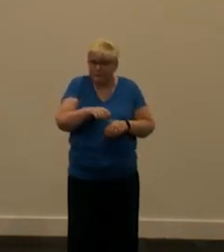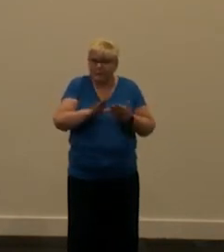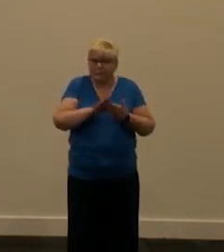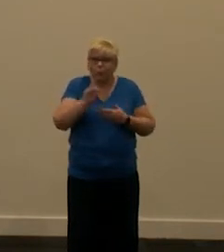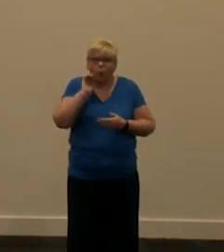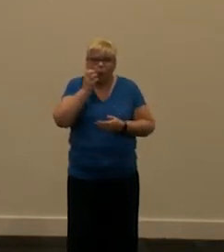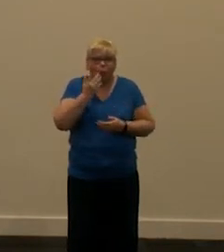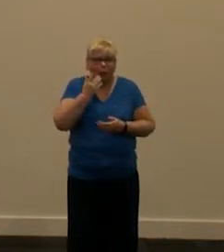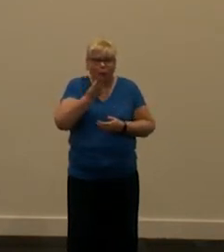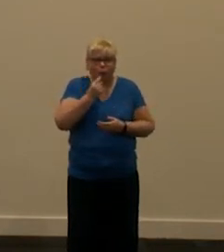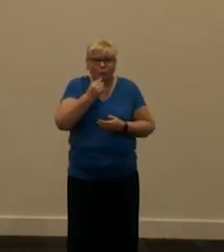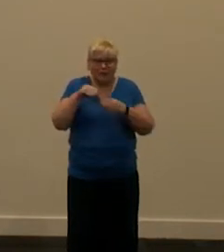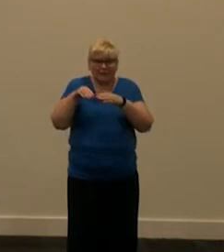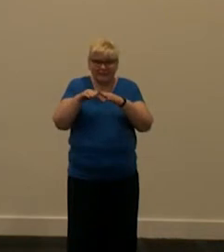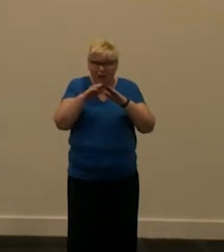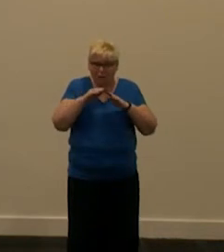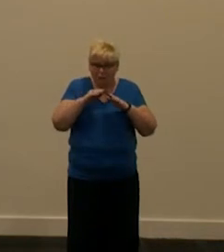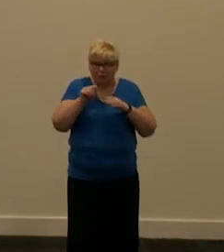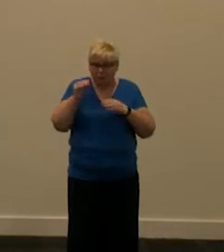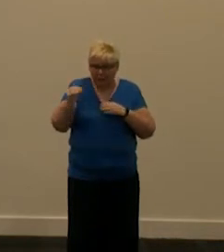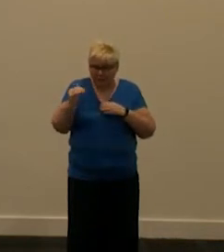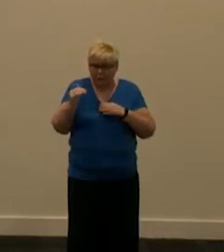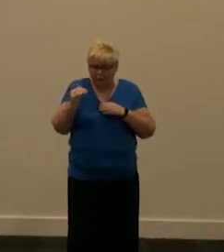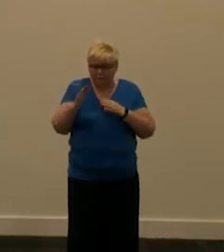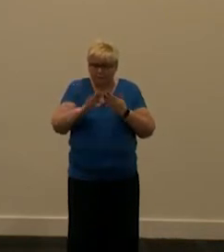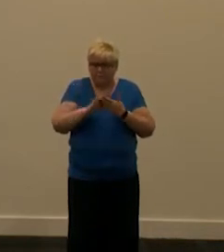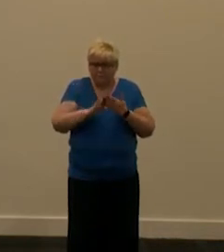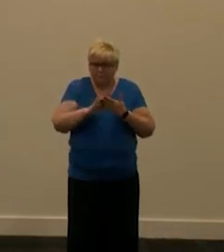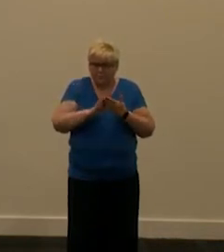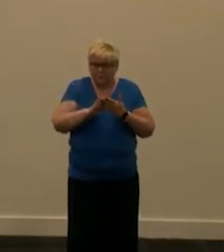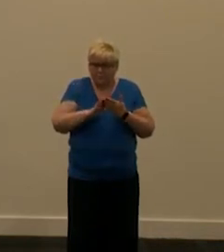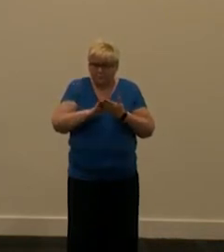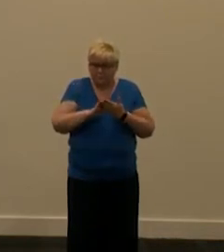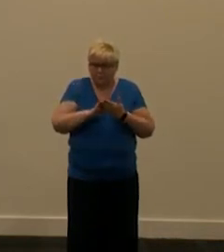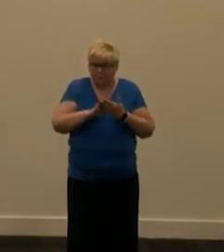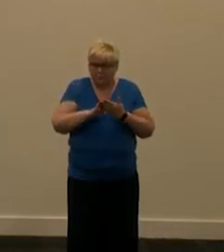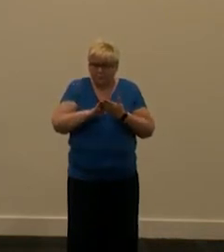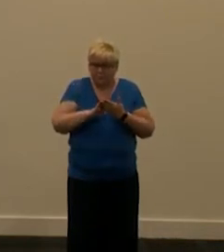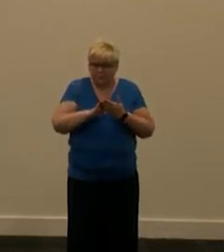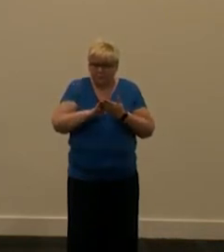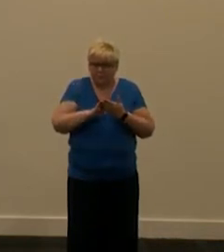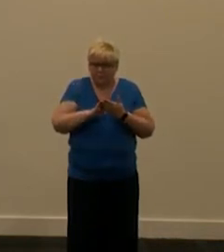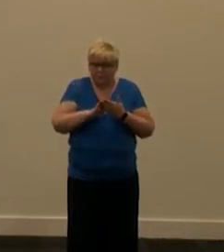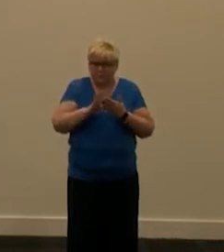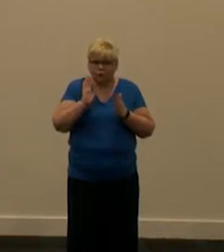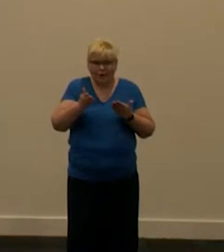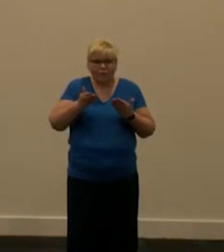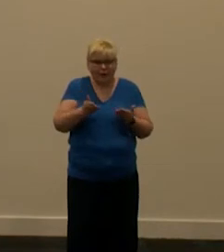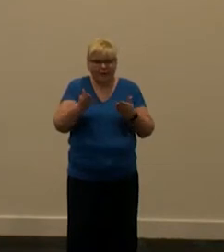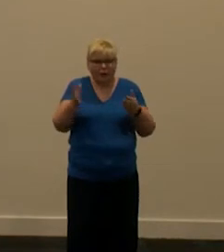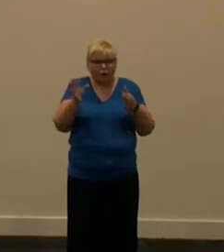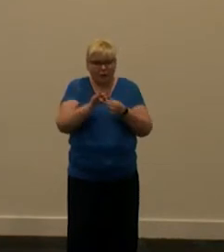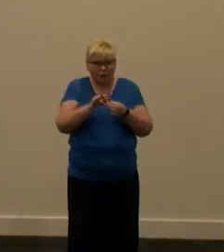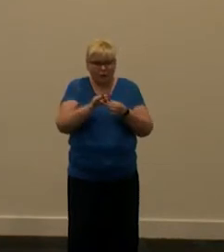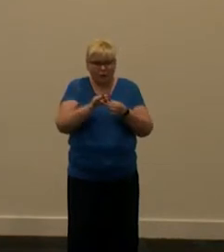when you're using the standard configuration, your firewall admins have to allow the connection to the public